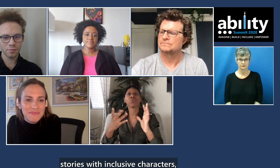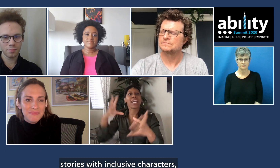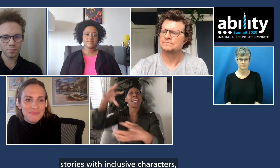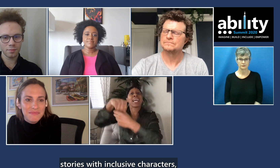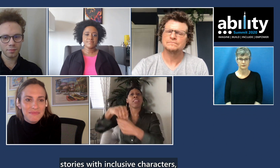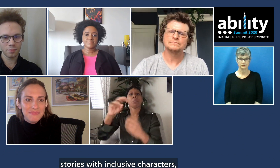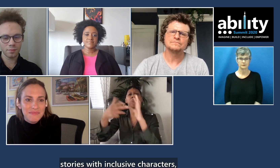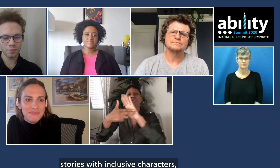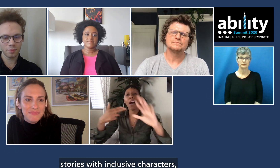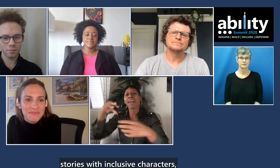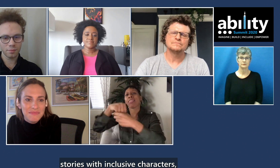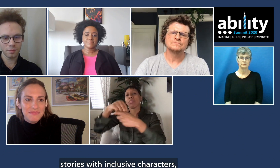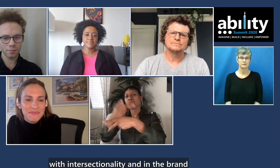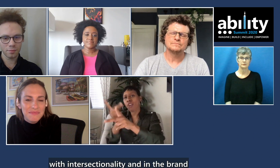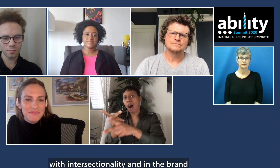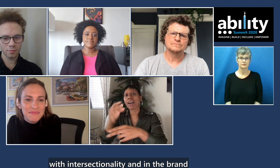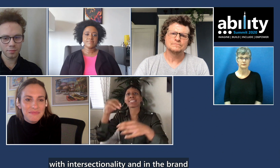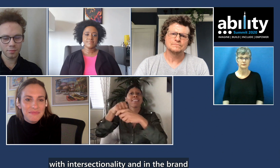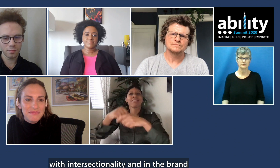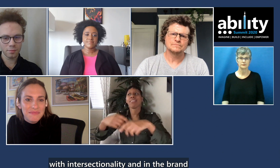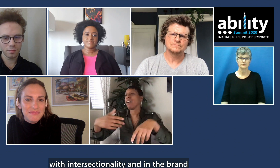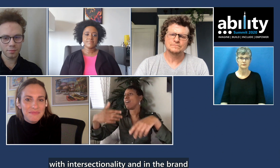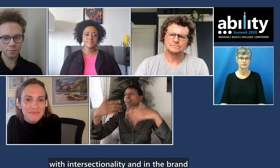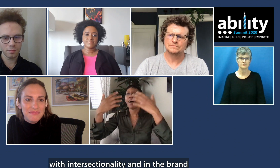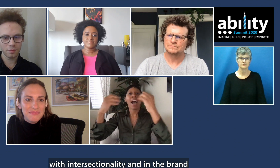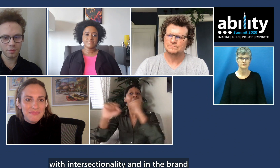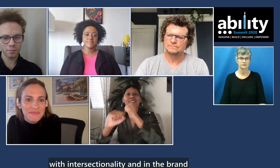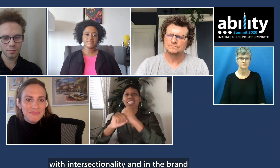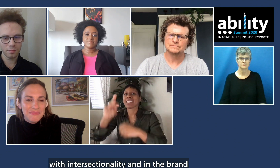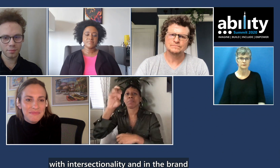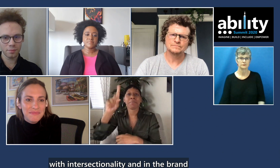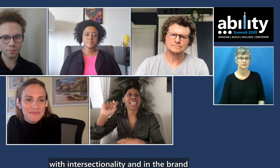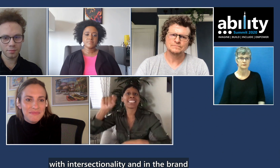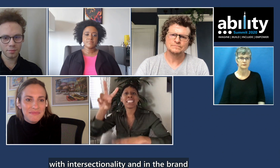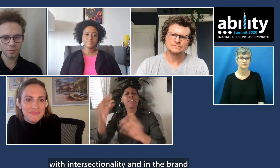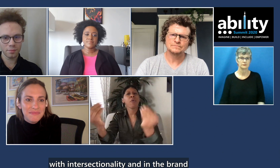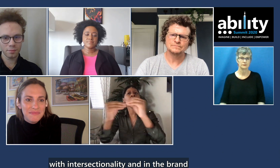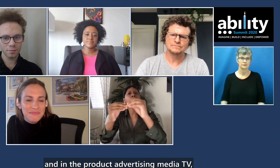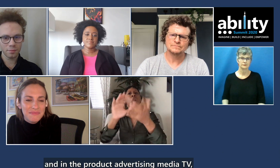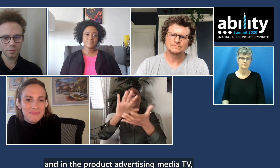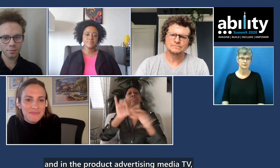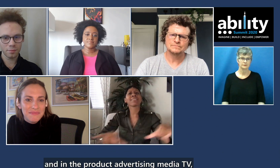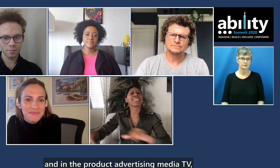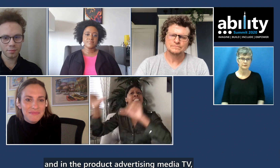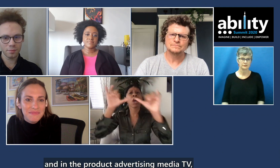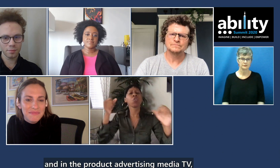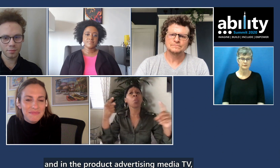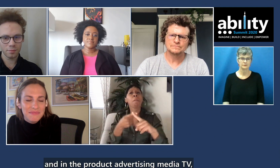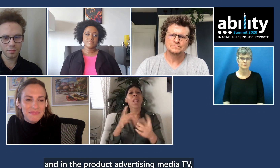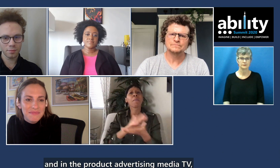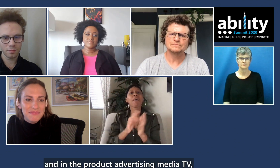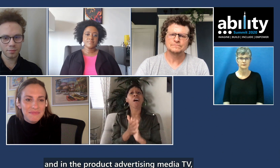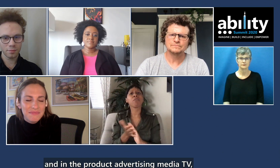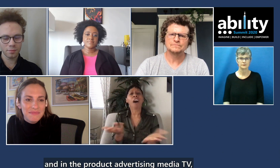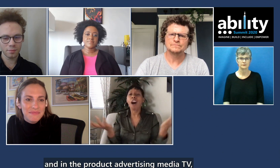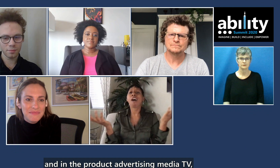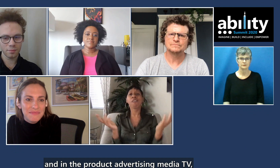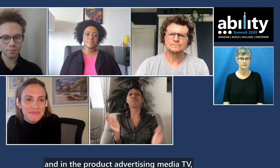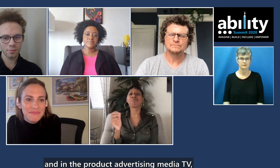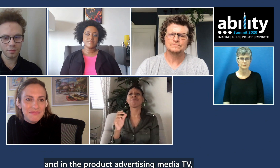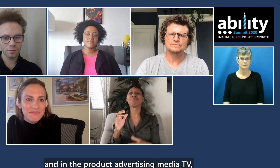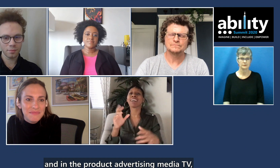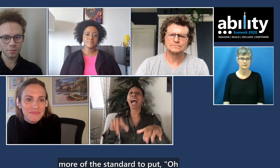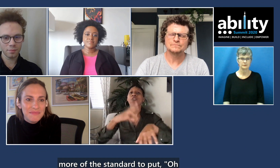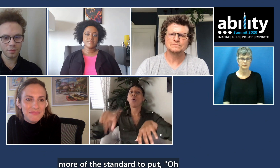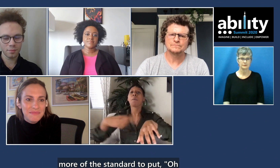intersectionality and in the brand and in the product, advertising media, TV, more of the